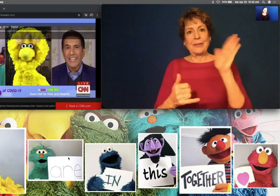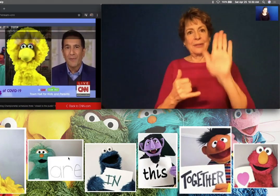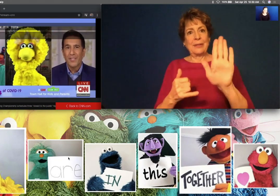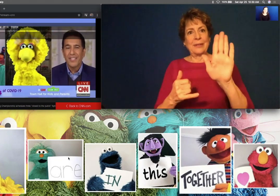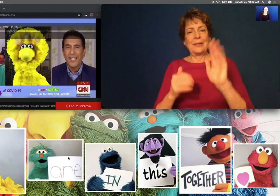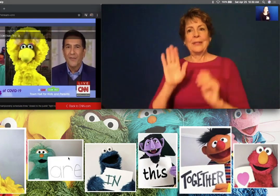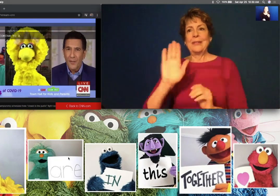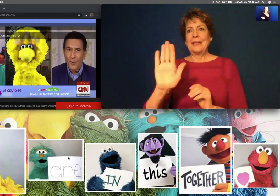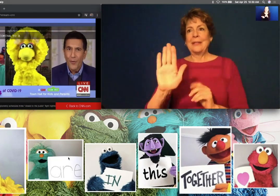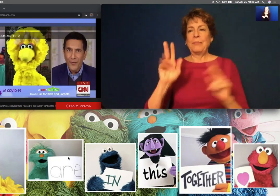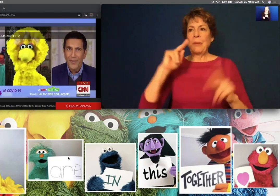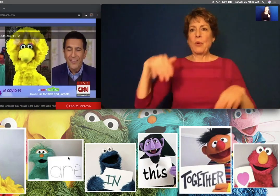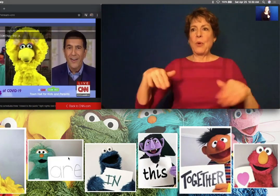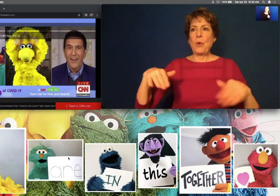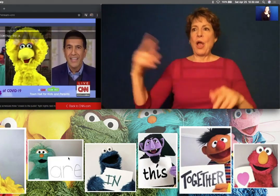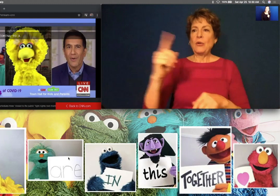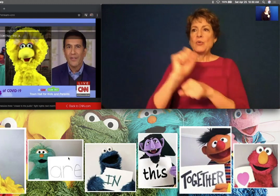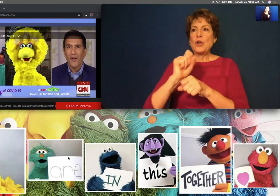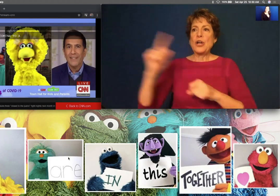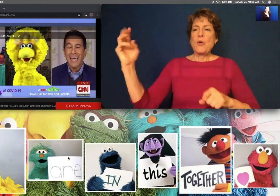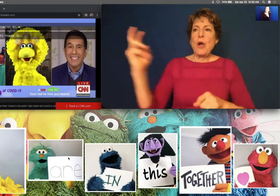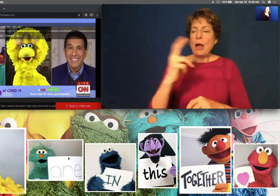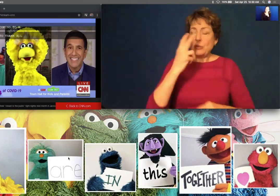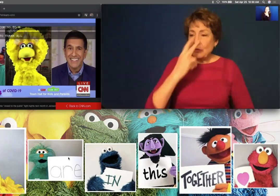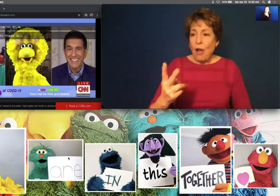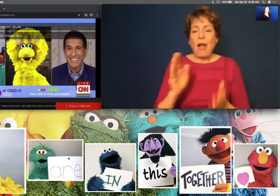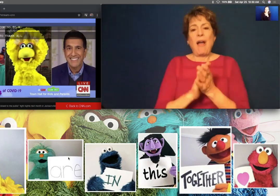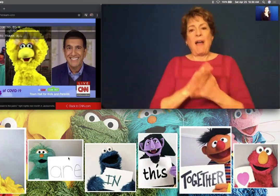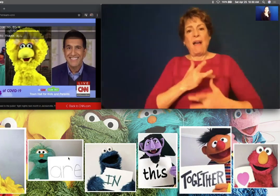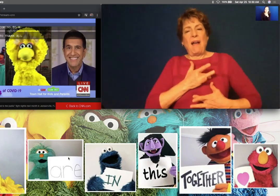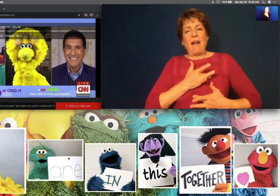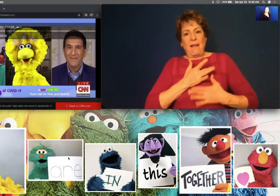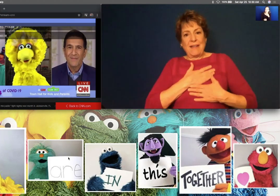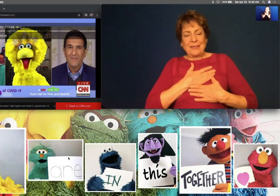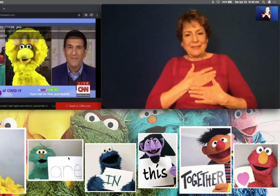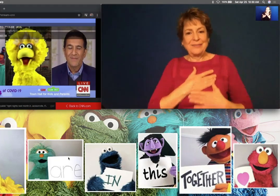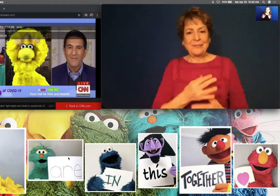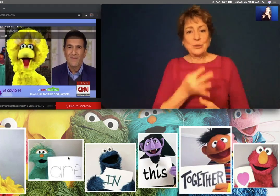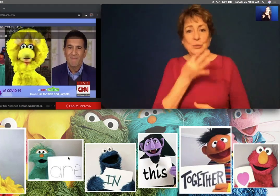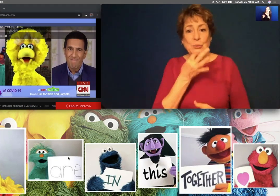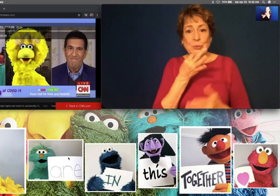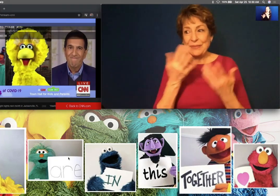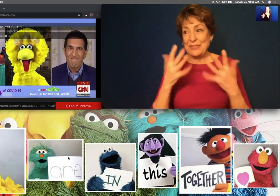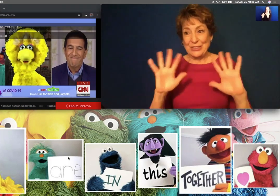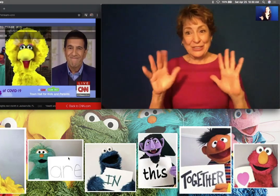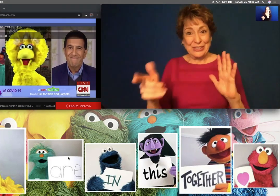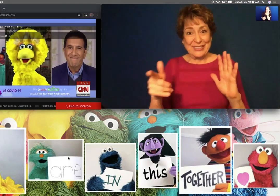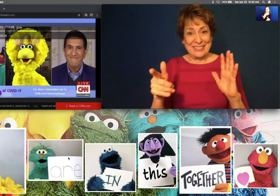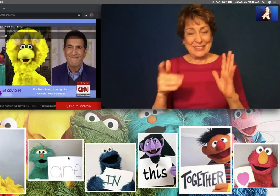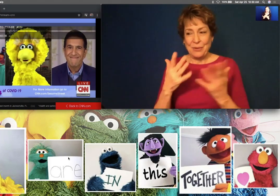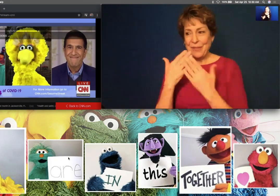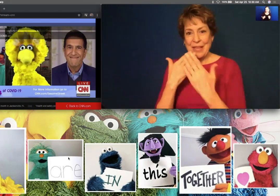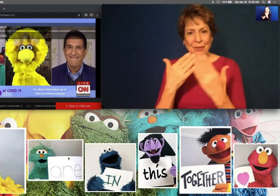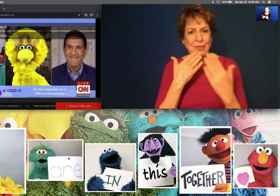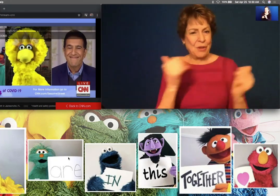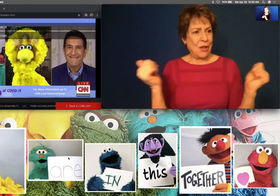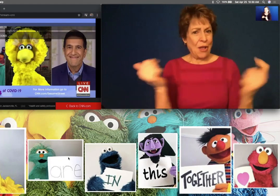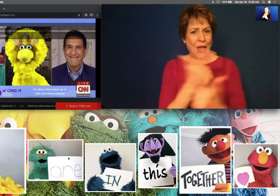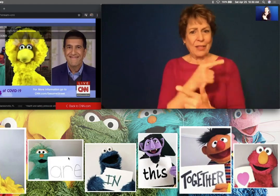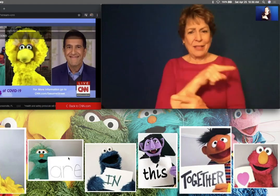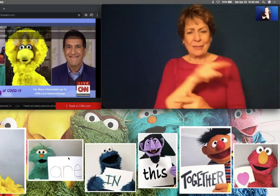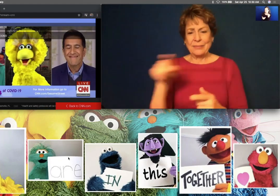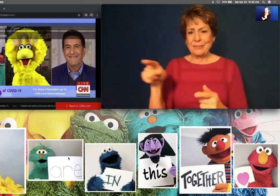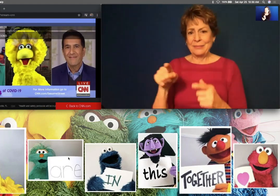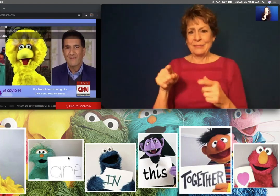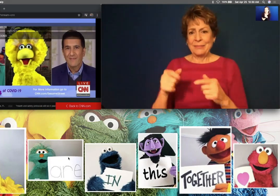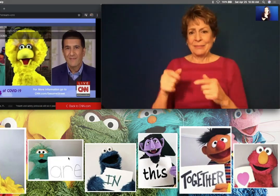Our town hall is coming to a close, and we'd like to thank all of our experts for their thoughtful advice around COVID-19. And everyone